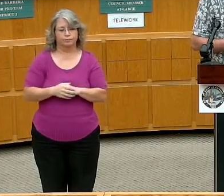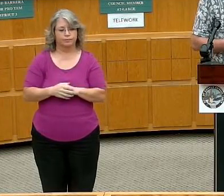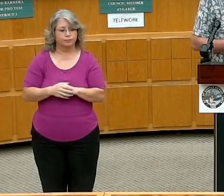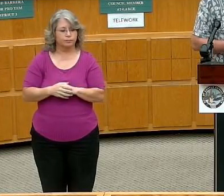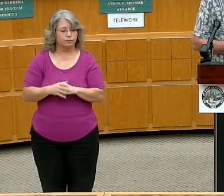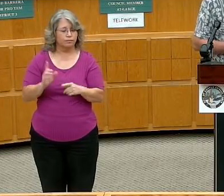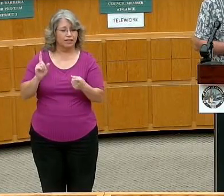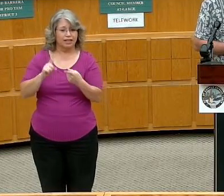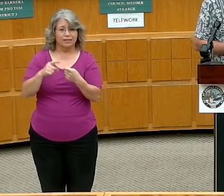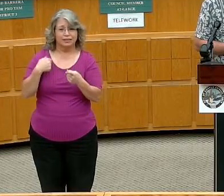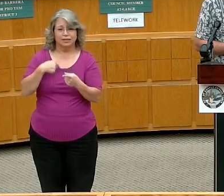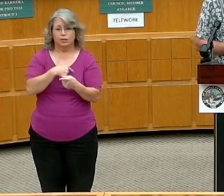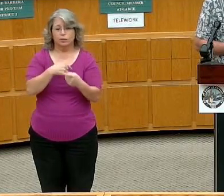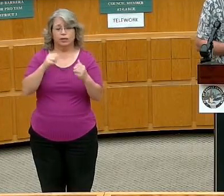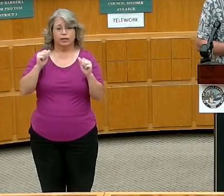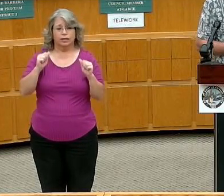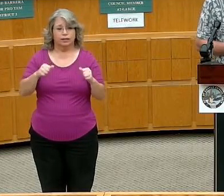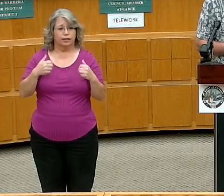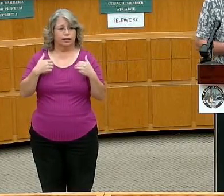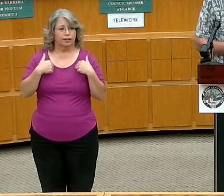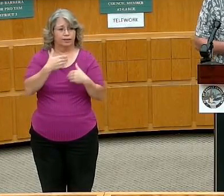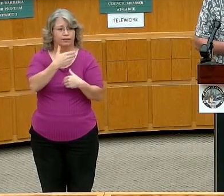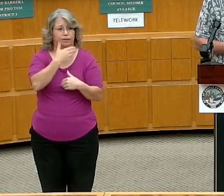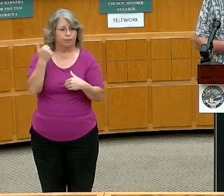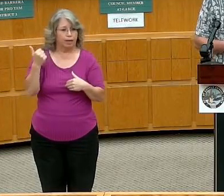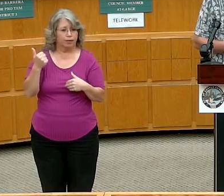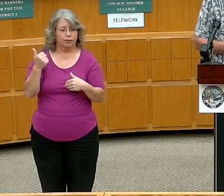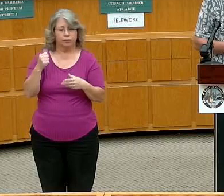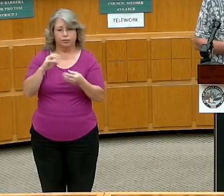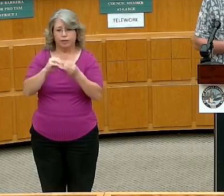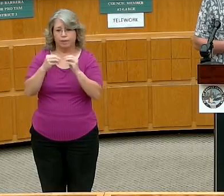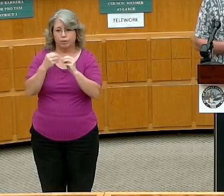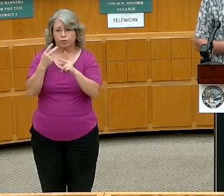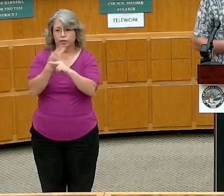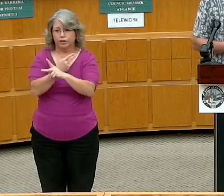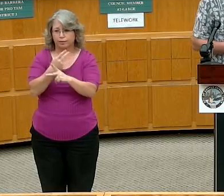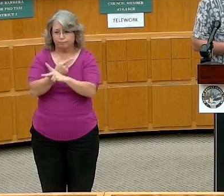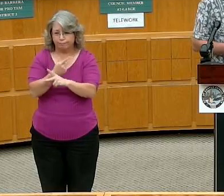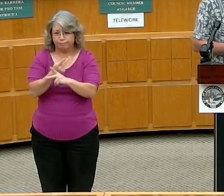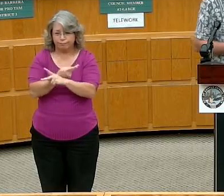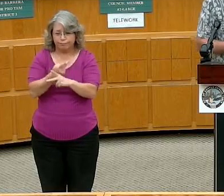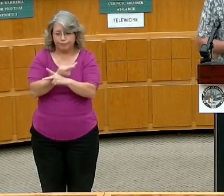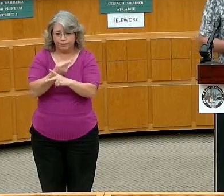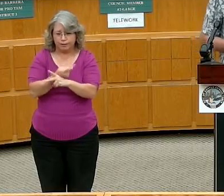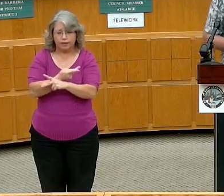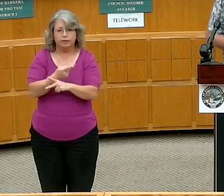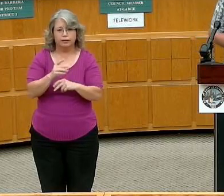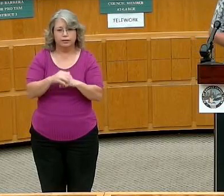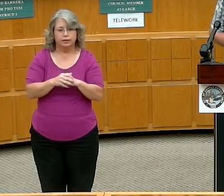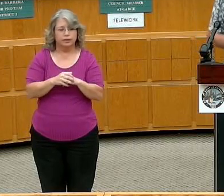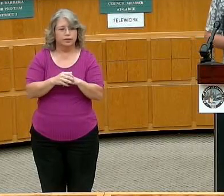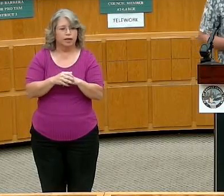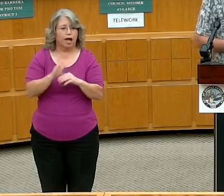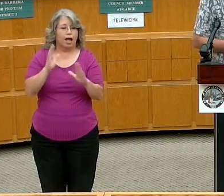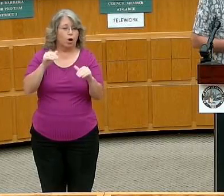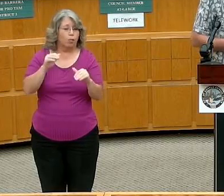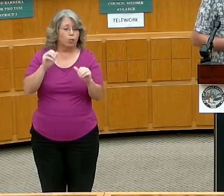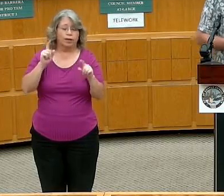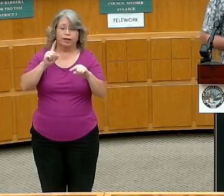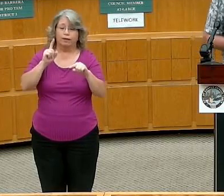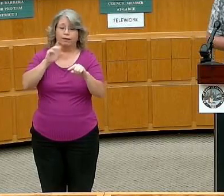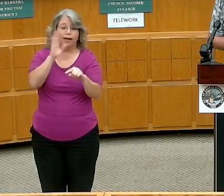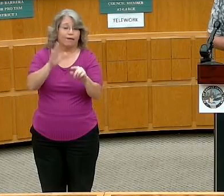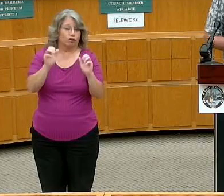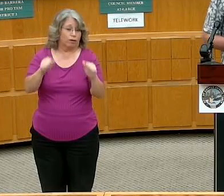And I kind of hope that we can't ever calculate that number, because the only way to calculate it is from the deaths from COVID-ID. That